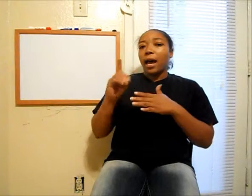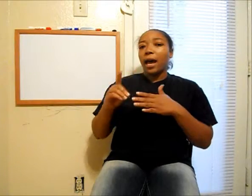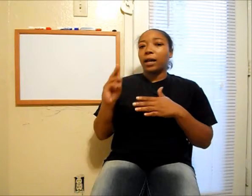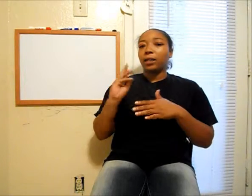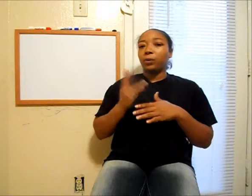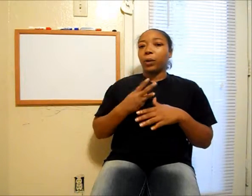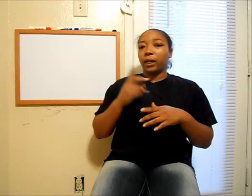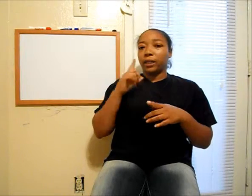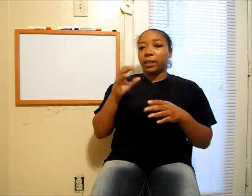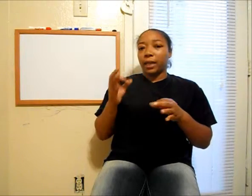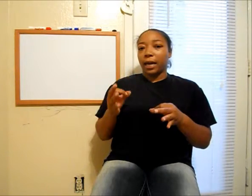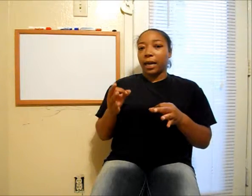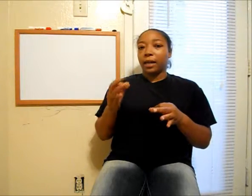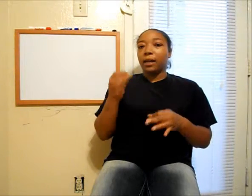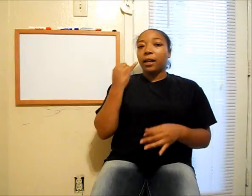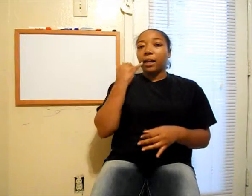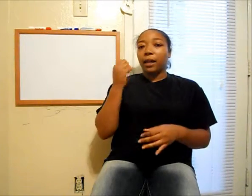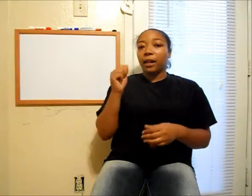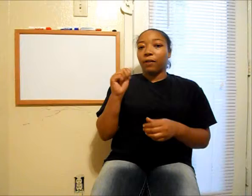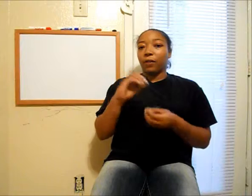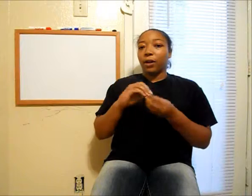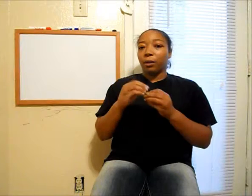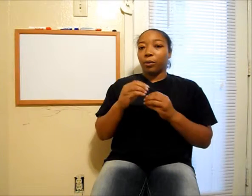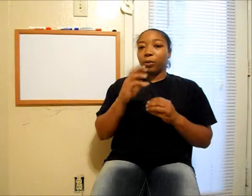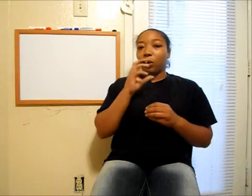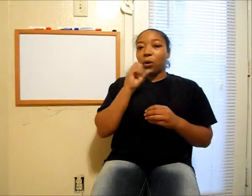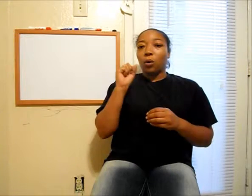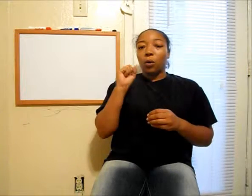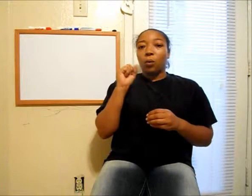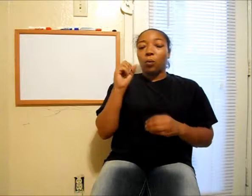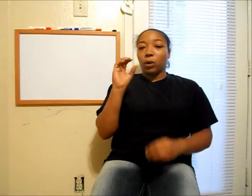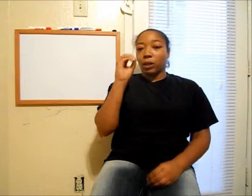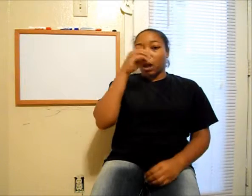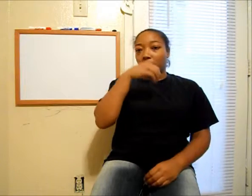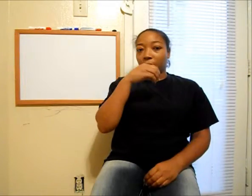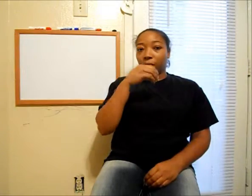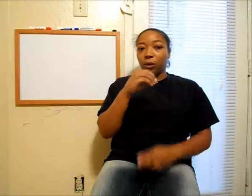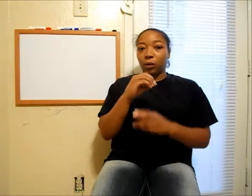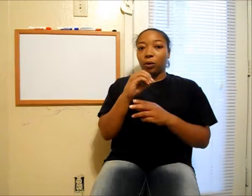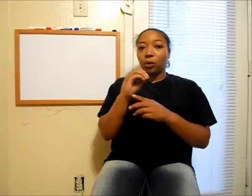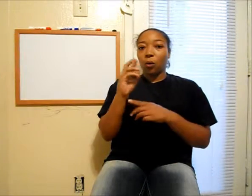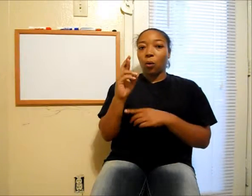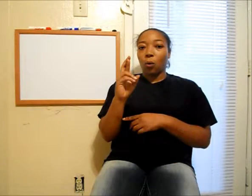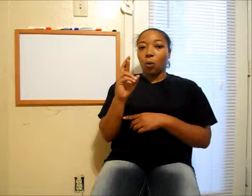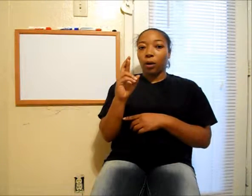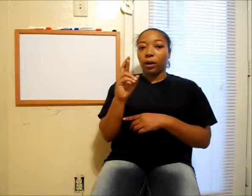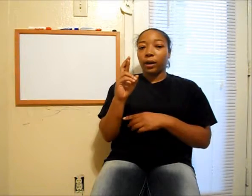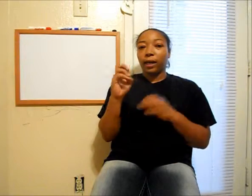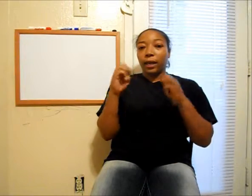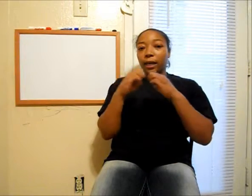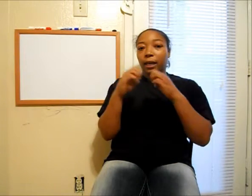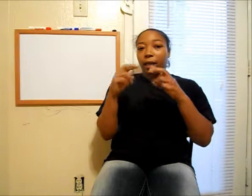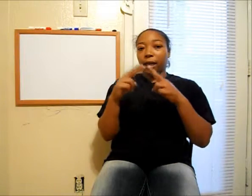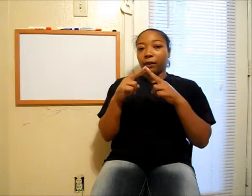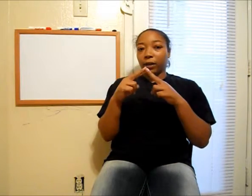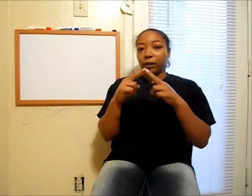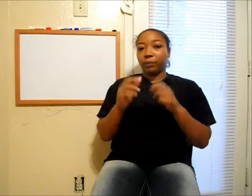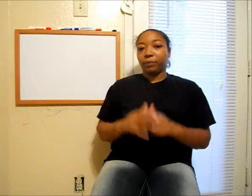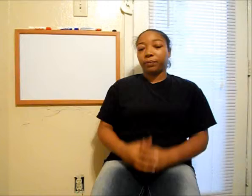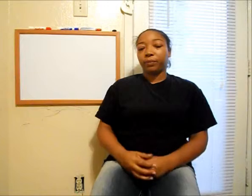How did we decide if a number was odd or even?